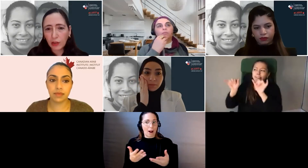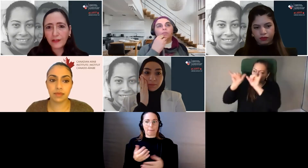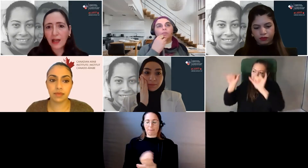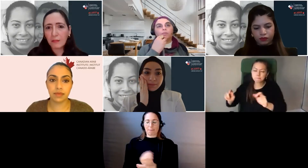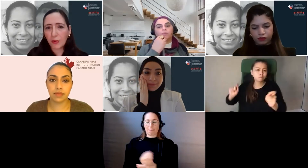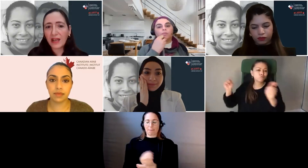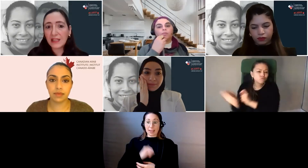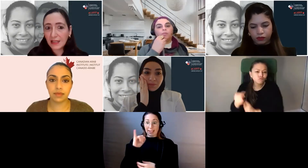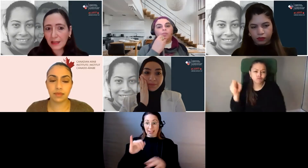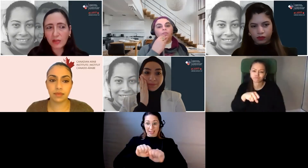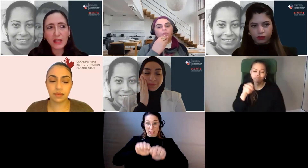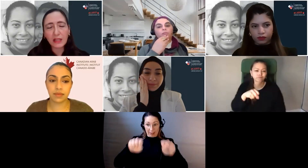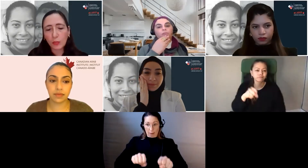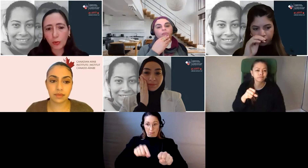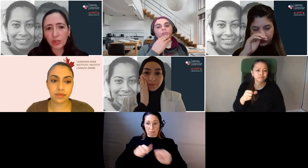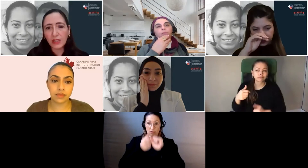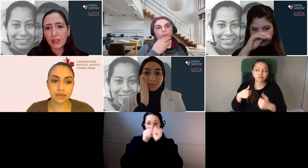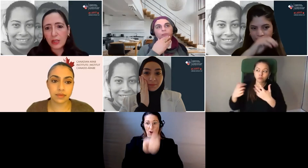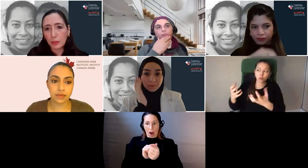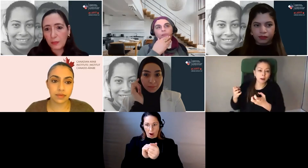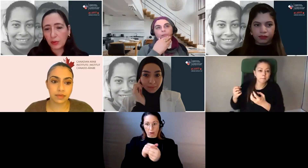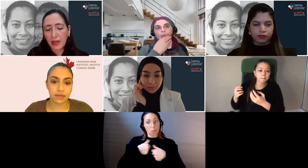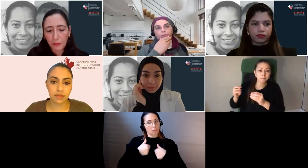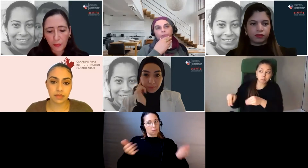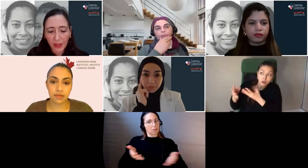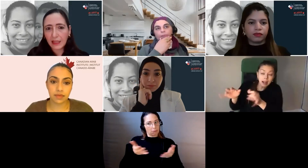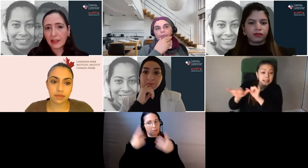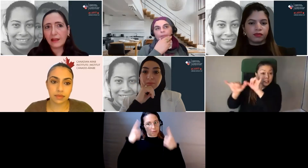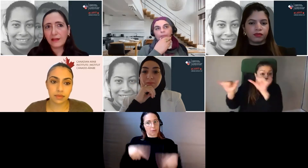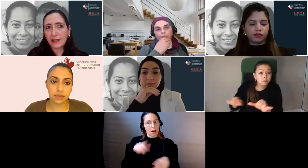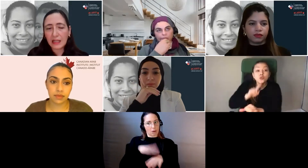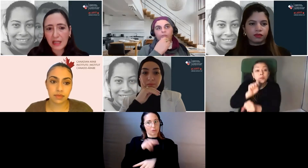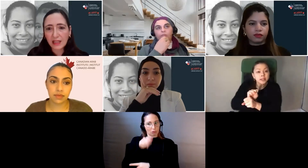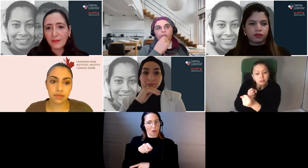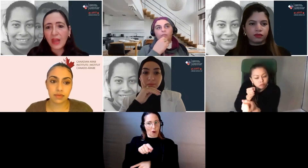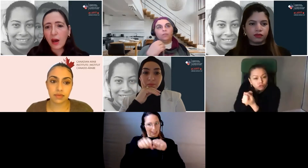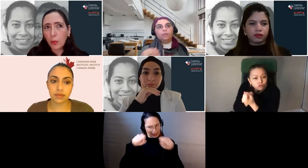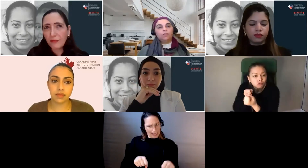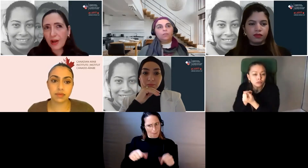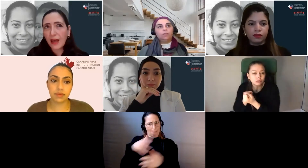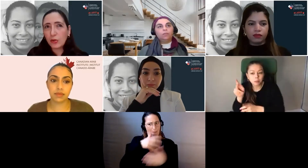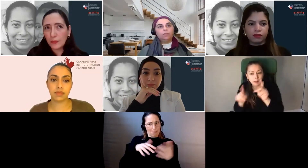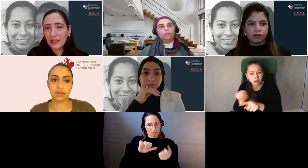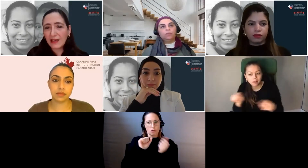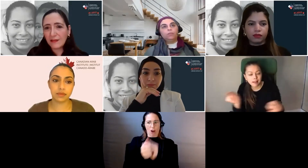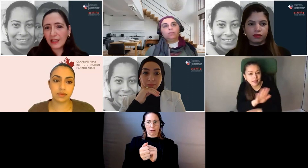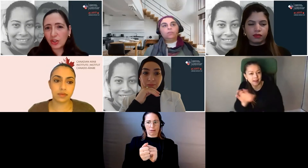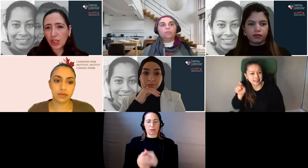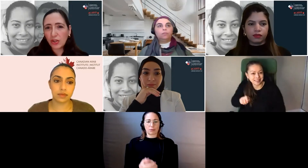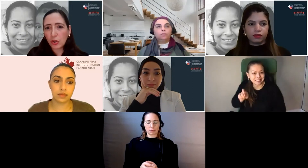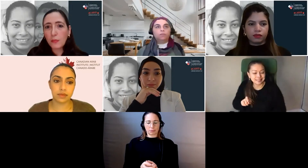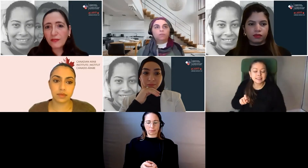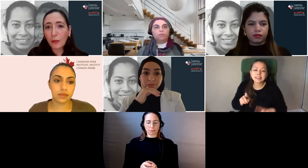of all of that, and providing systems, right, that support, people that with mental health needs. However, I do believe